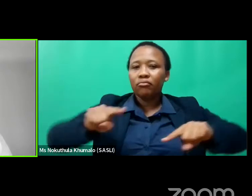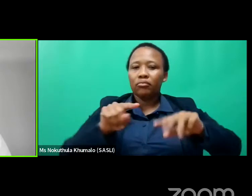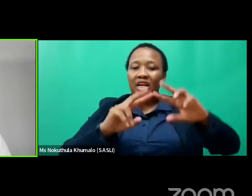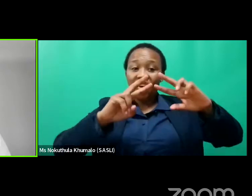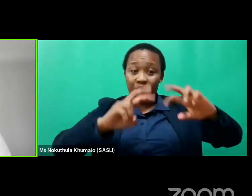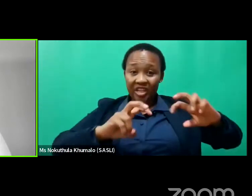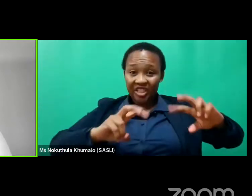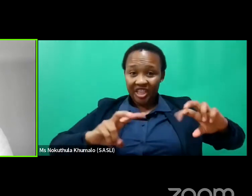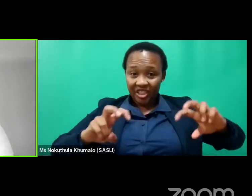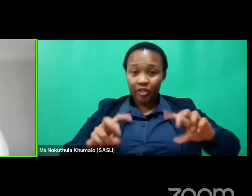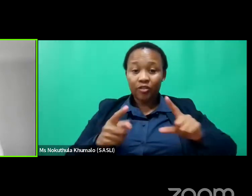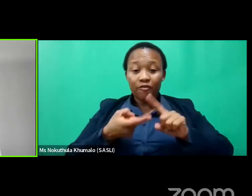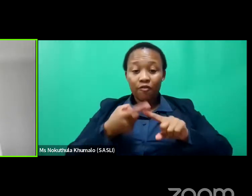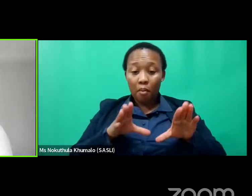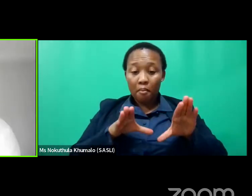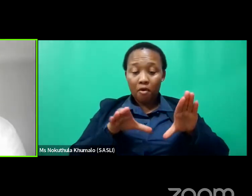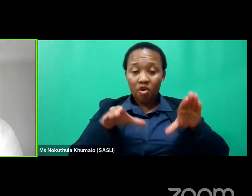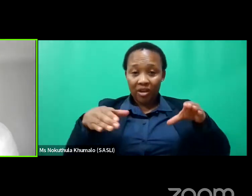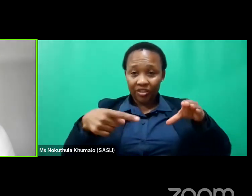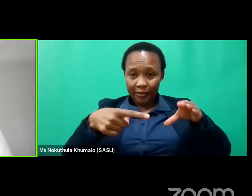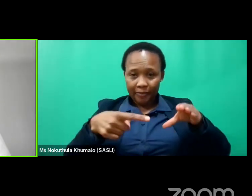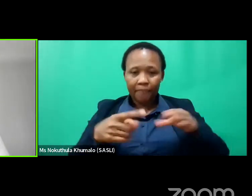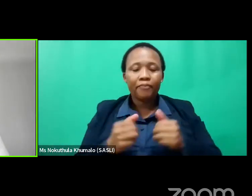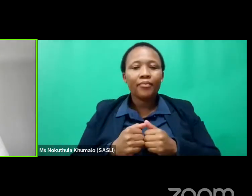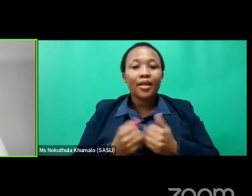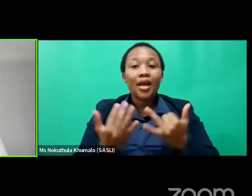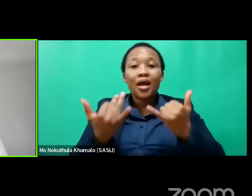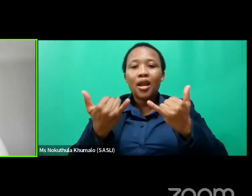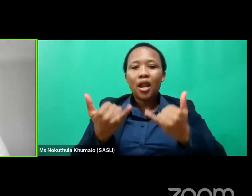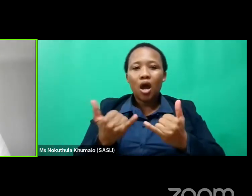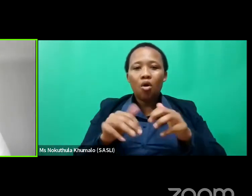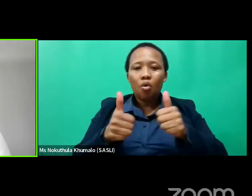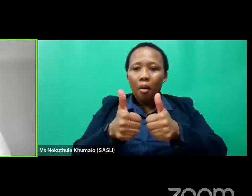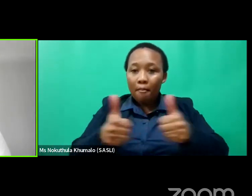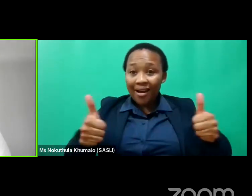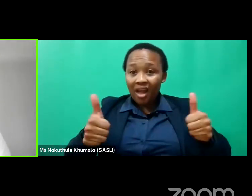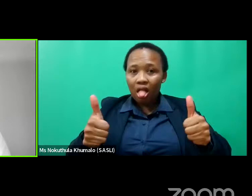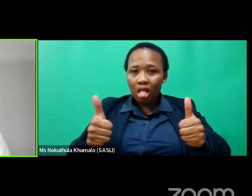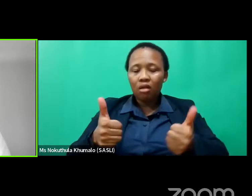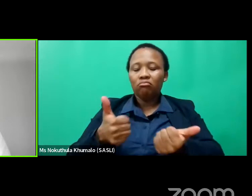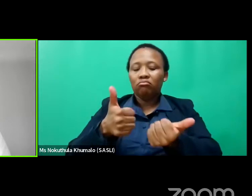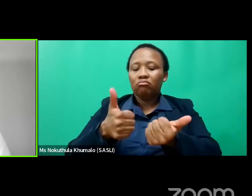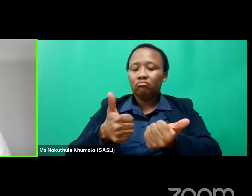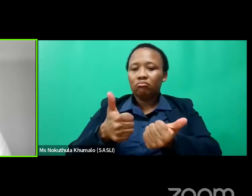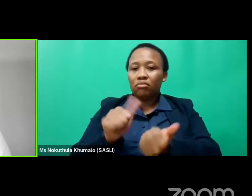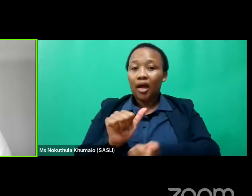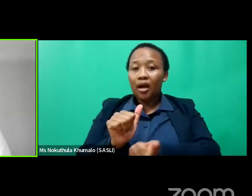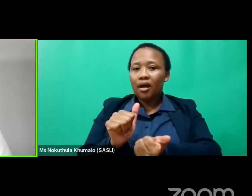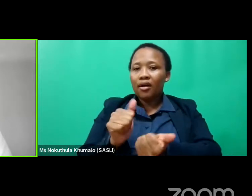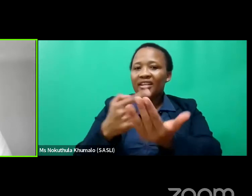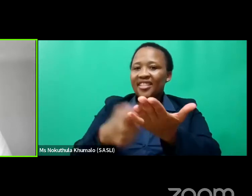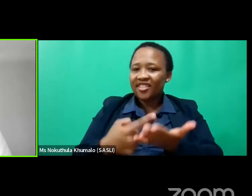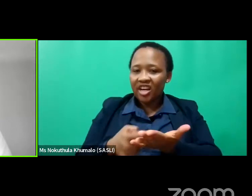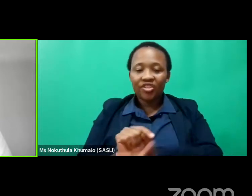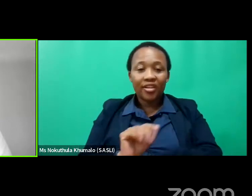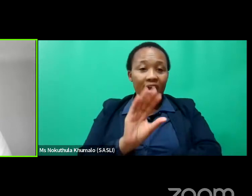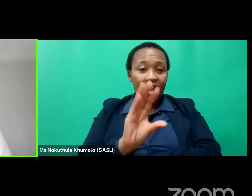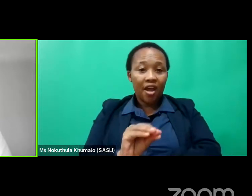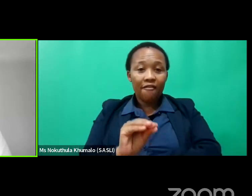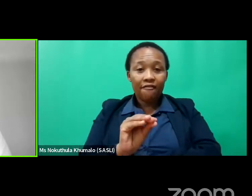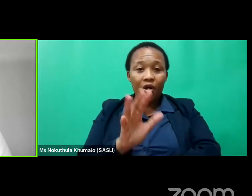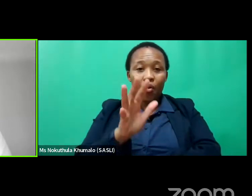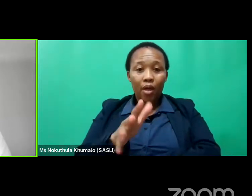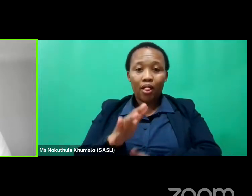have a panel discussion with 4 panelists who will discuss the key areas that have